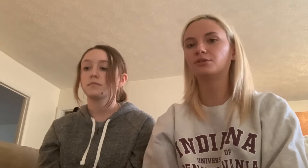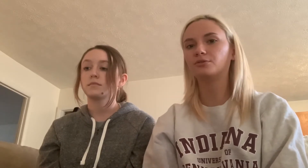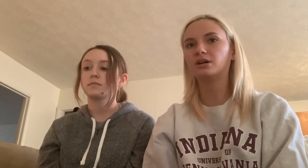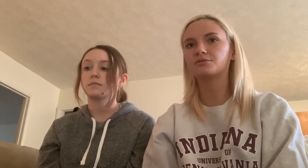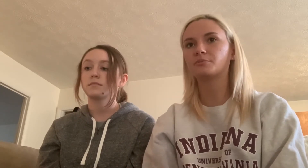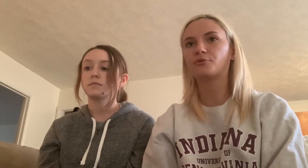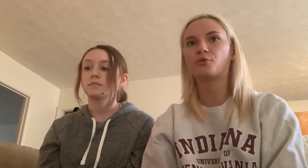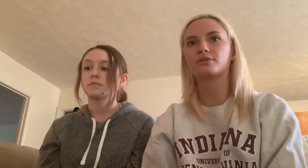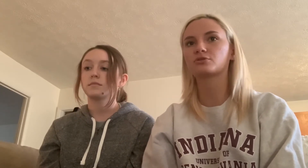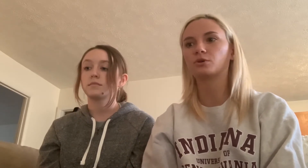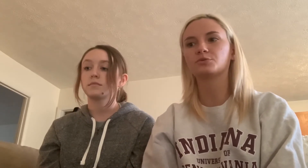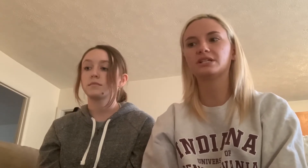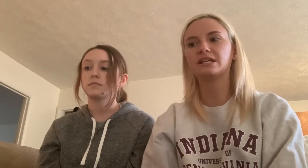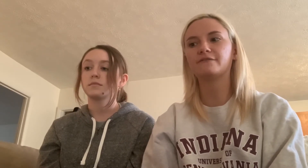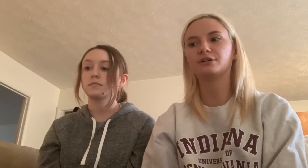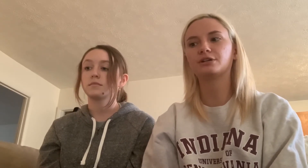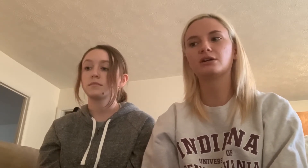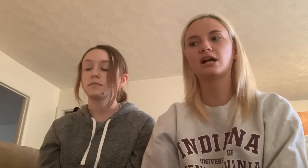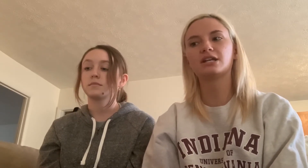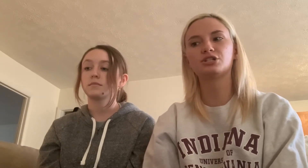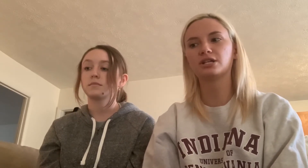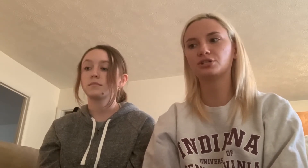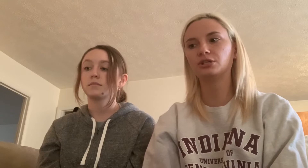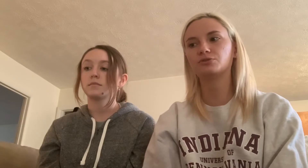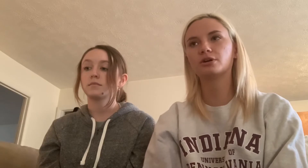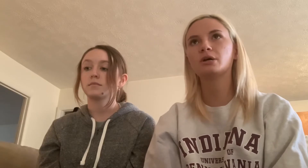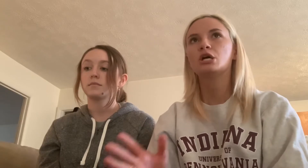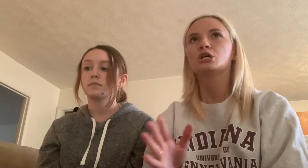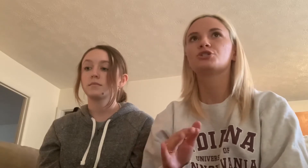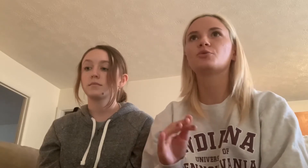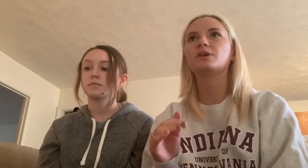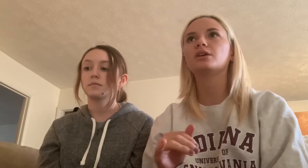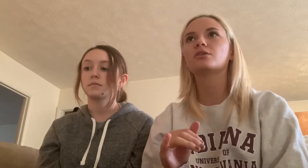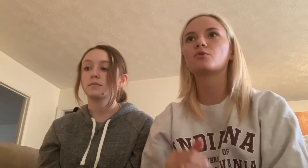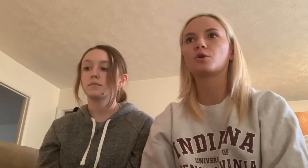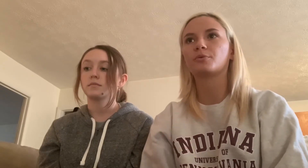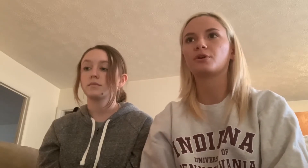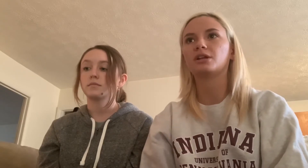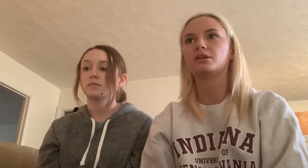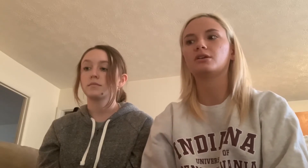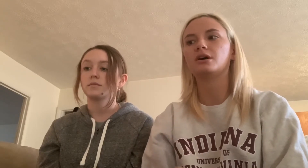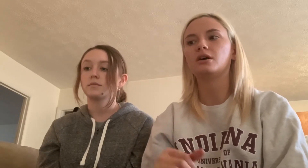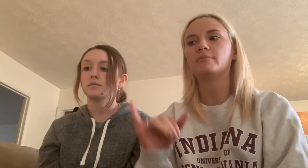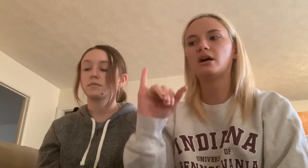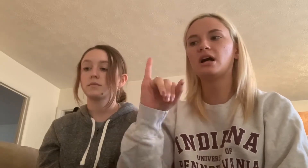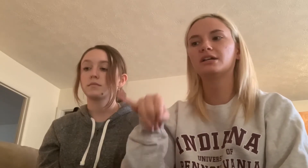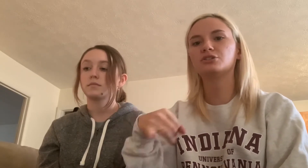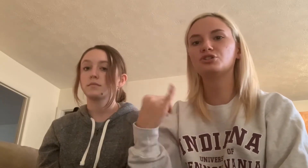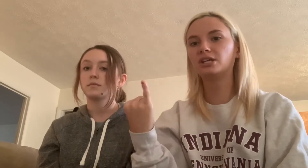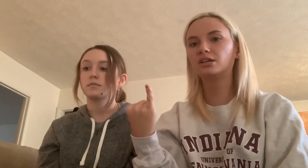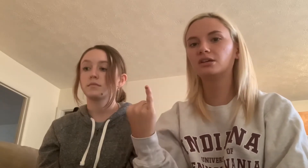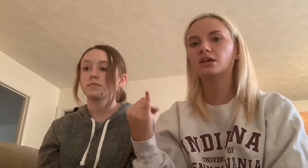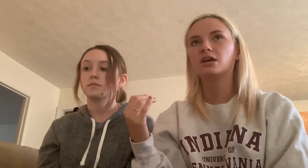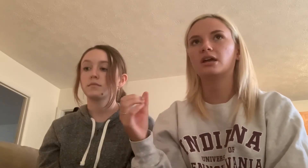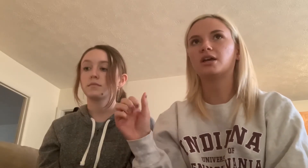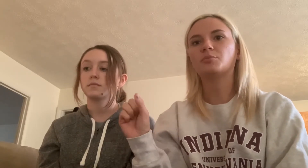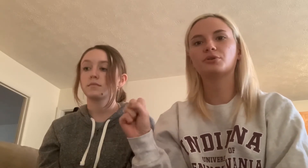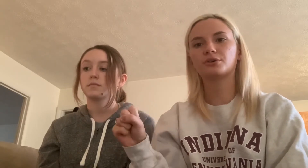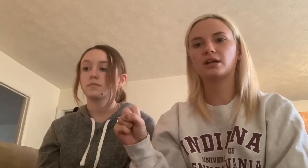us. Before this course, we had never had a chance to use them, so we incorporated ing and plural s